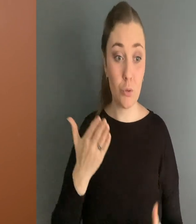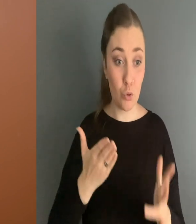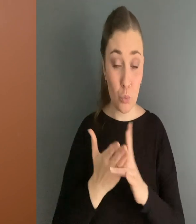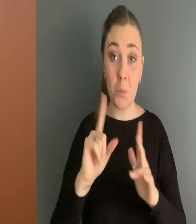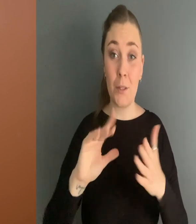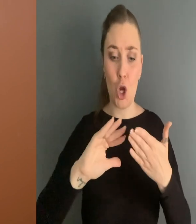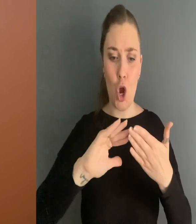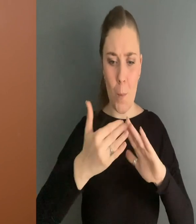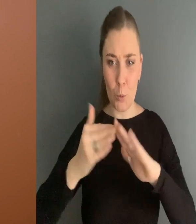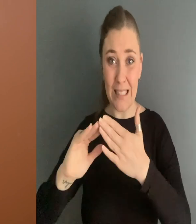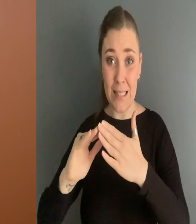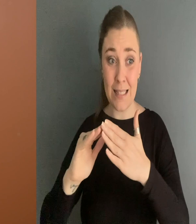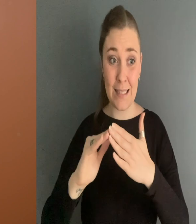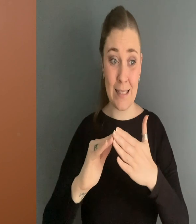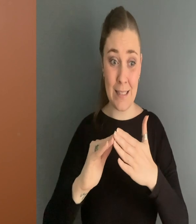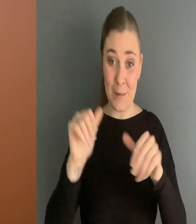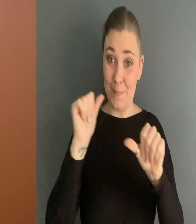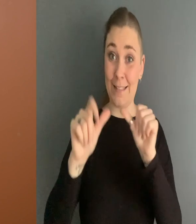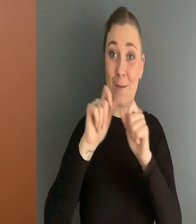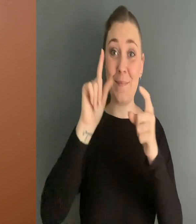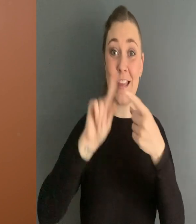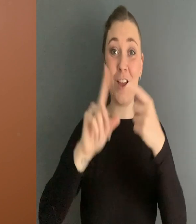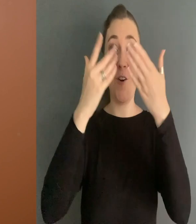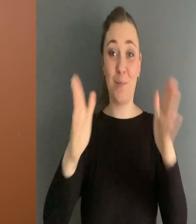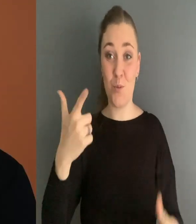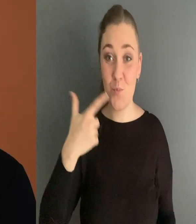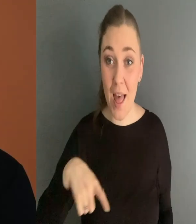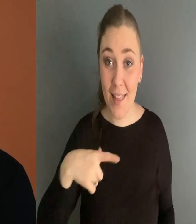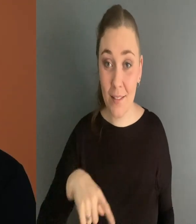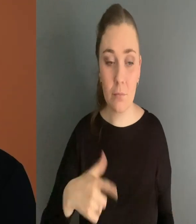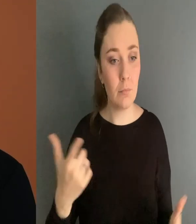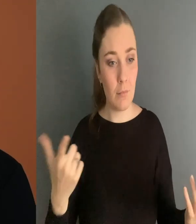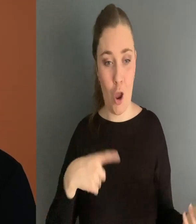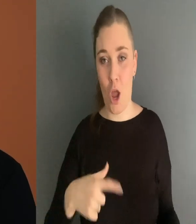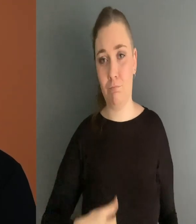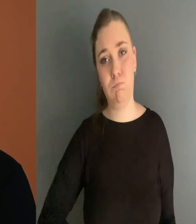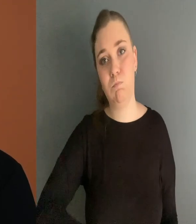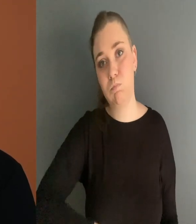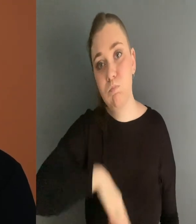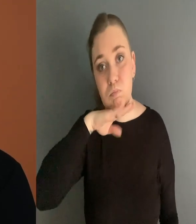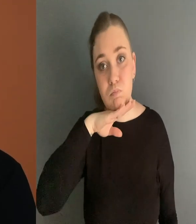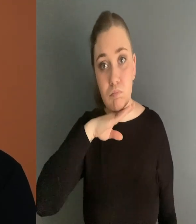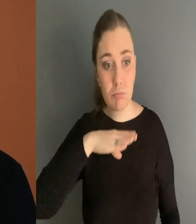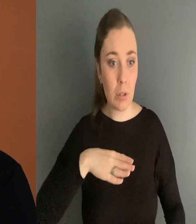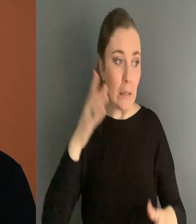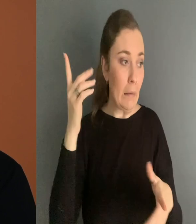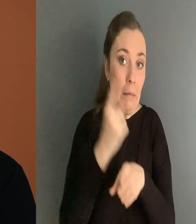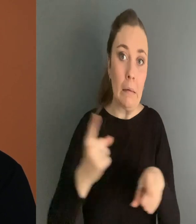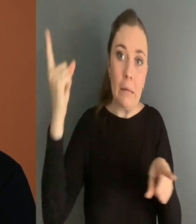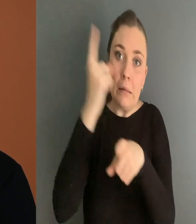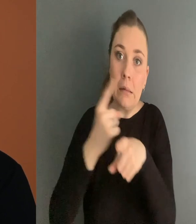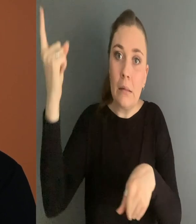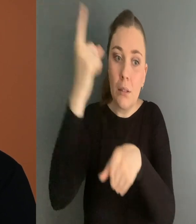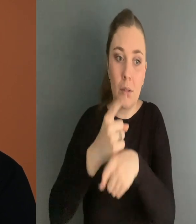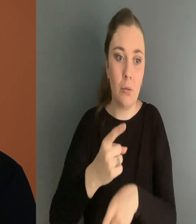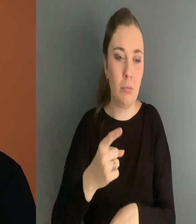community better be open because I'm just sick and tired of hearing the same old